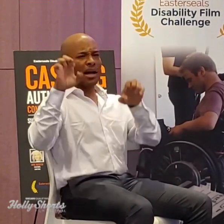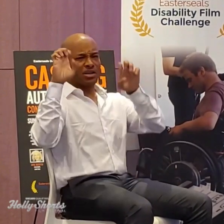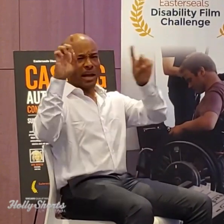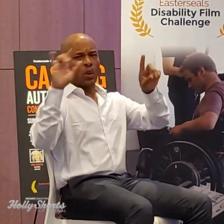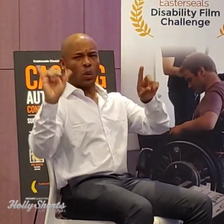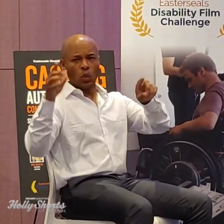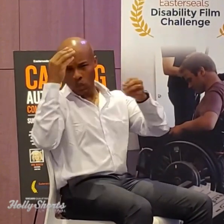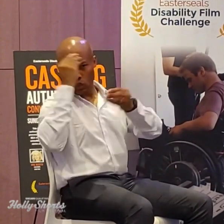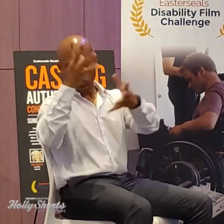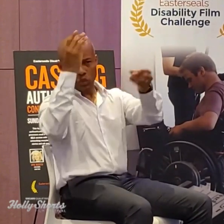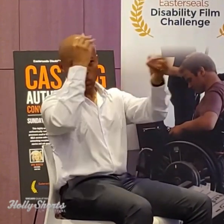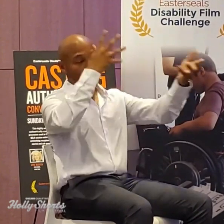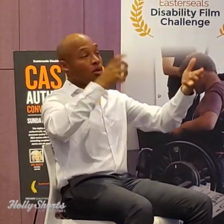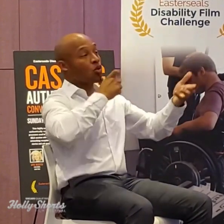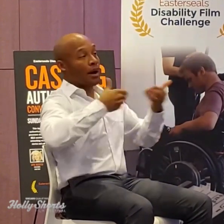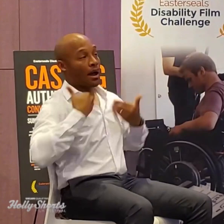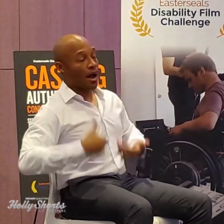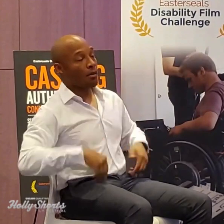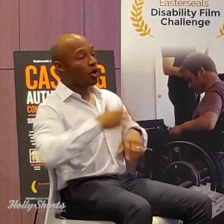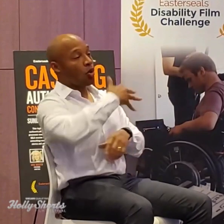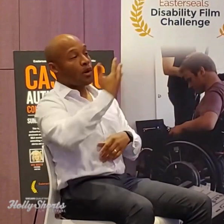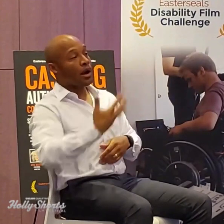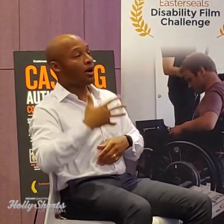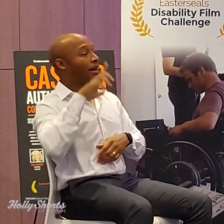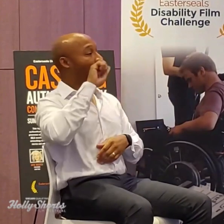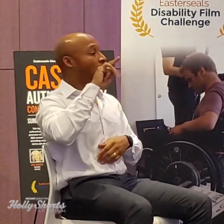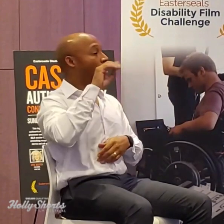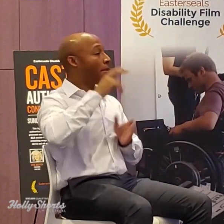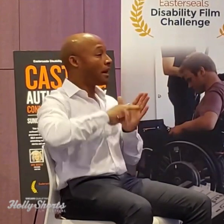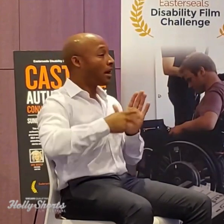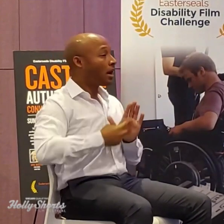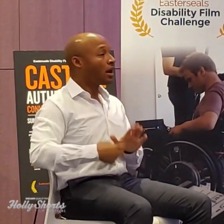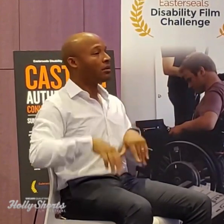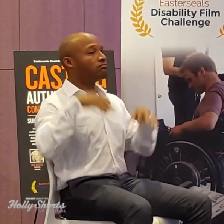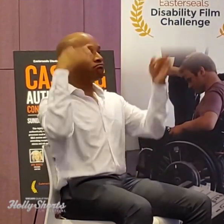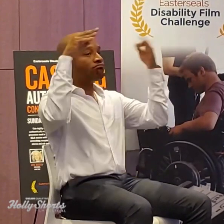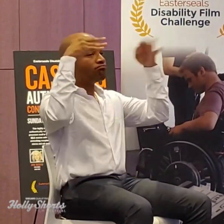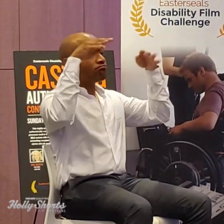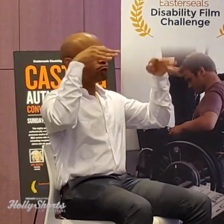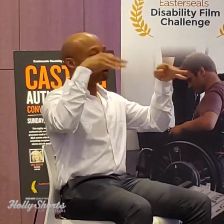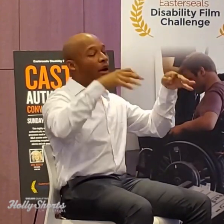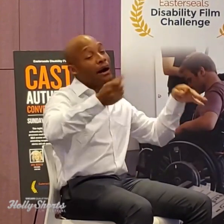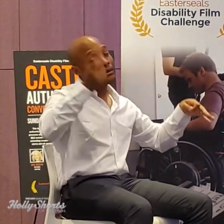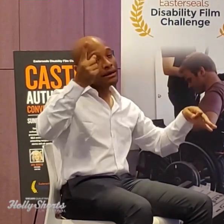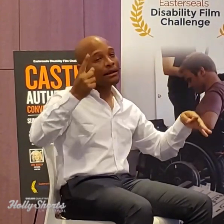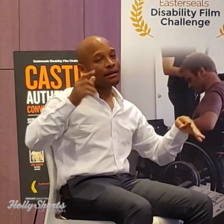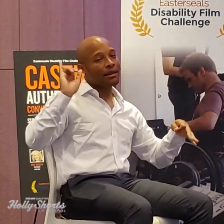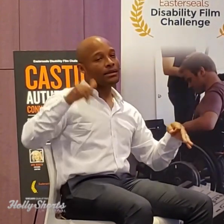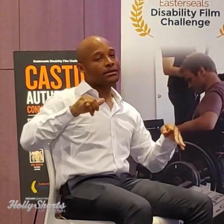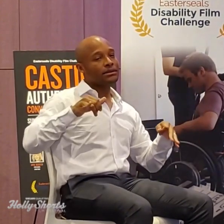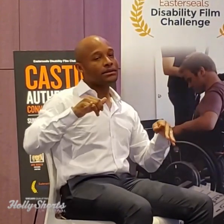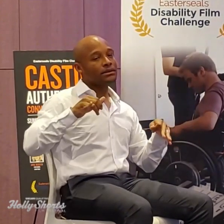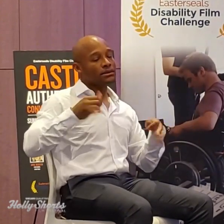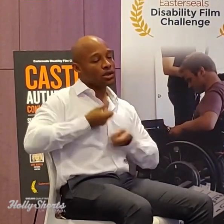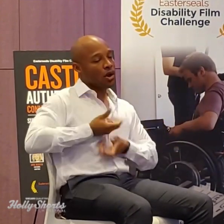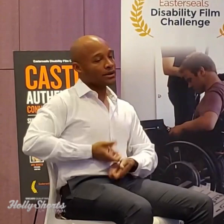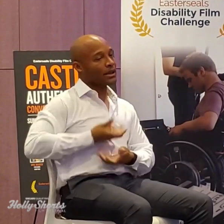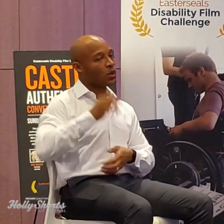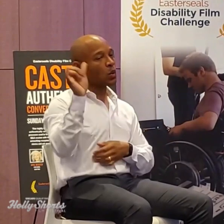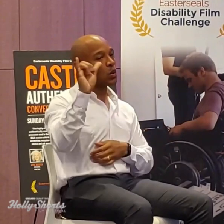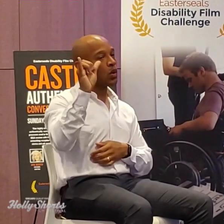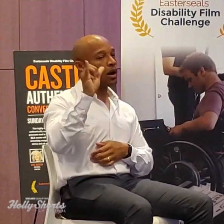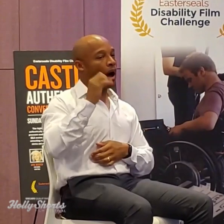means to be queer Latino. This is, and keep doing that. But that could also be really exhausting. So I always take like my mental